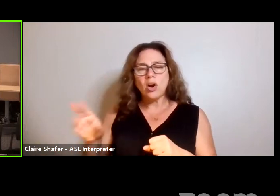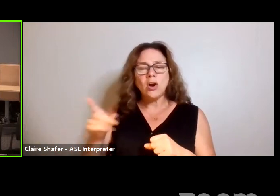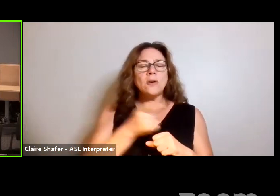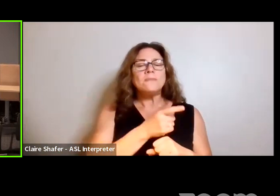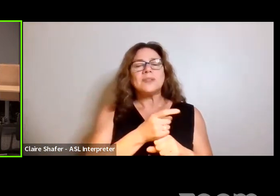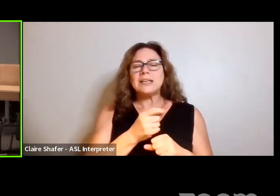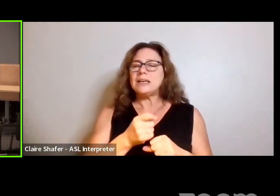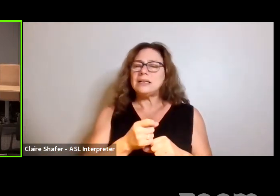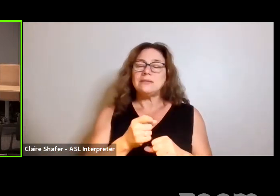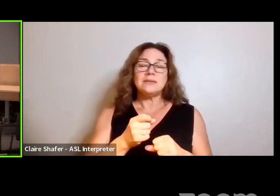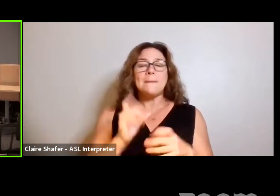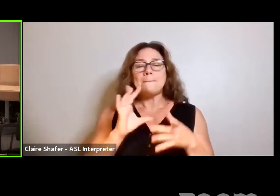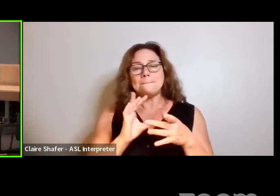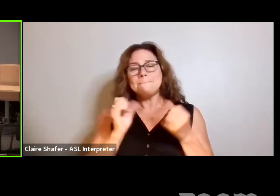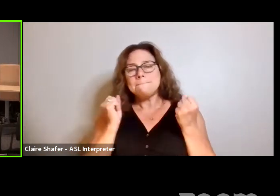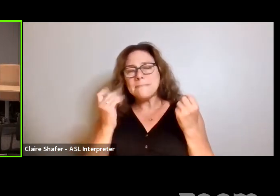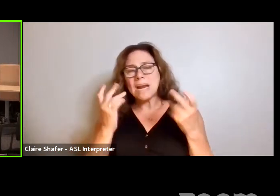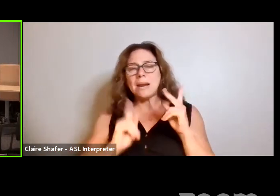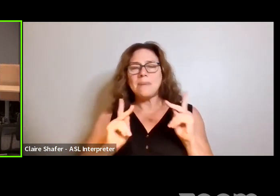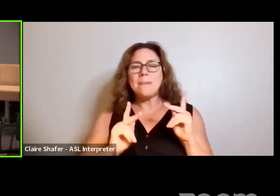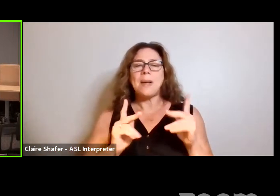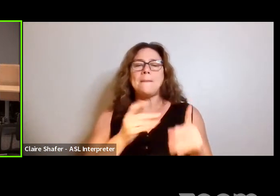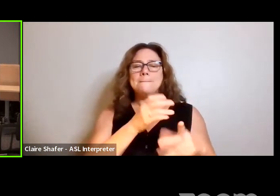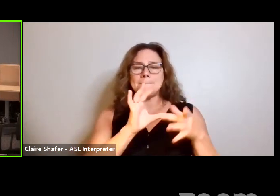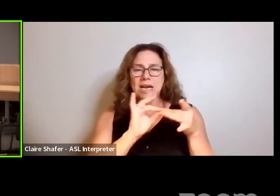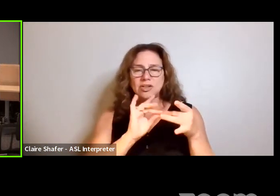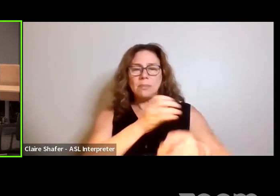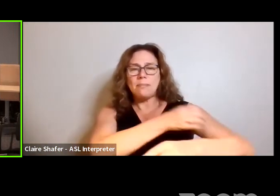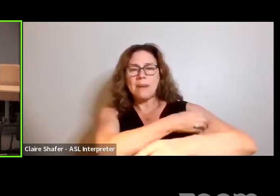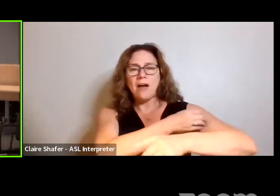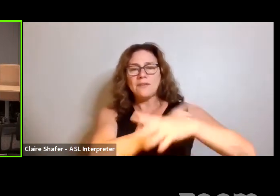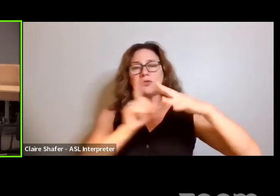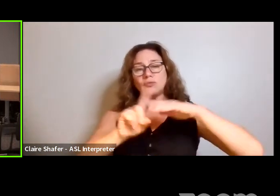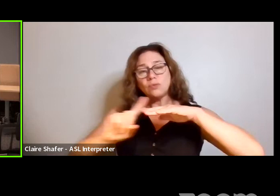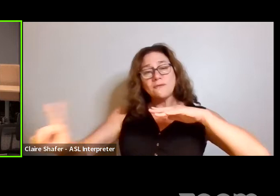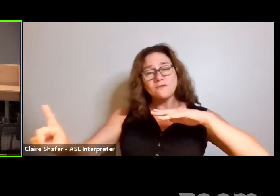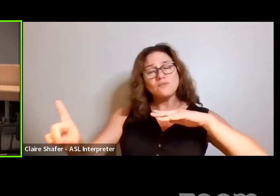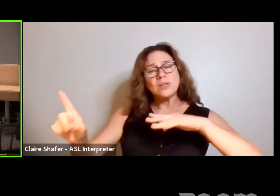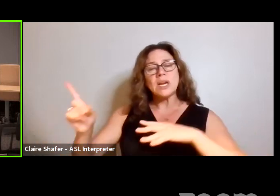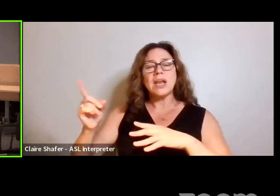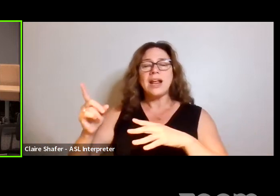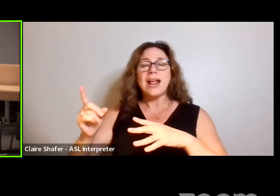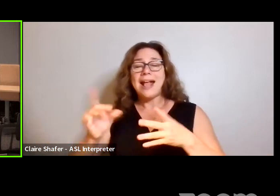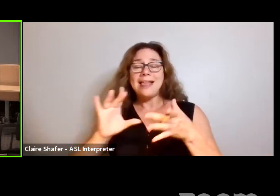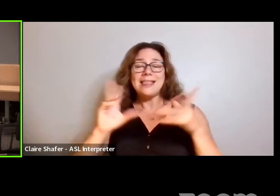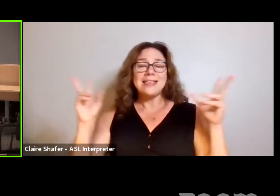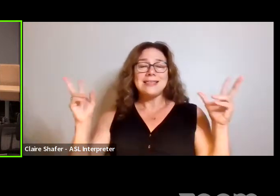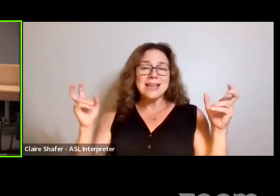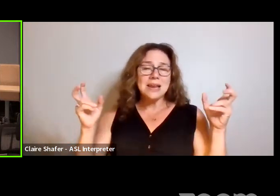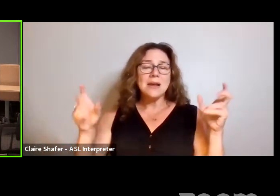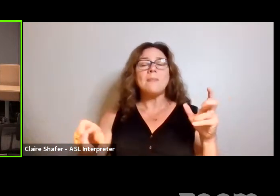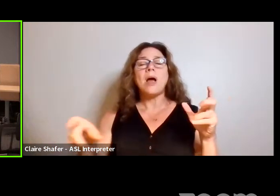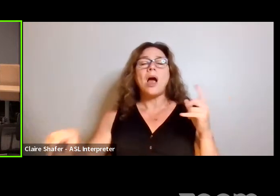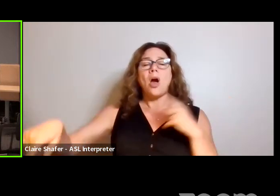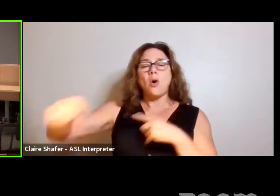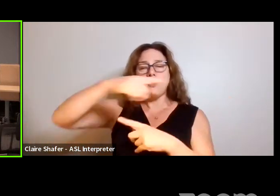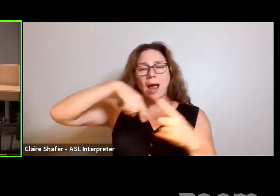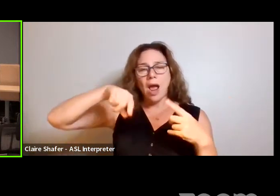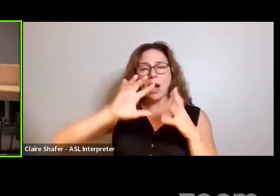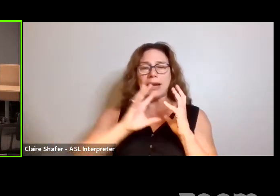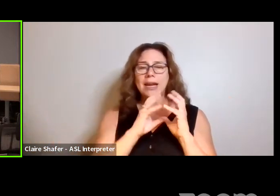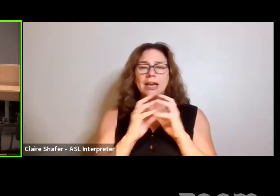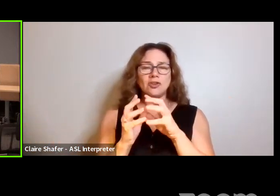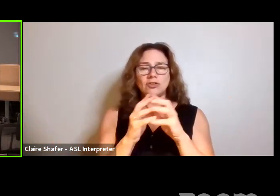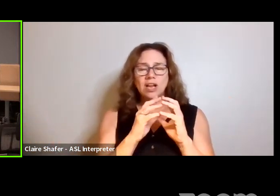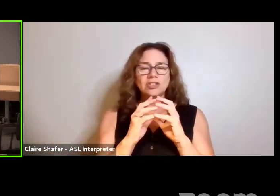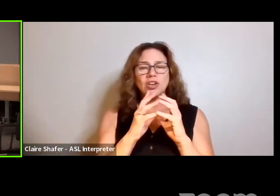very powerful retreat and the theme around intersections and interdependability. And I did borrow